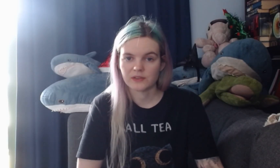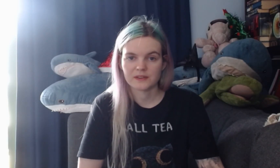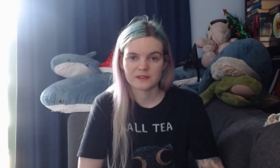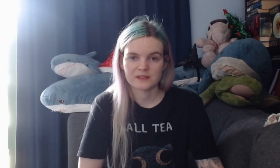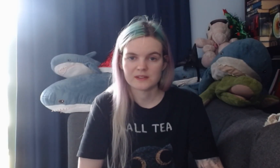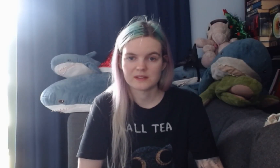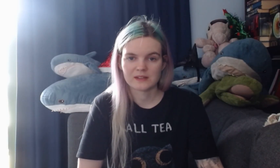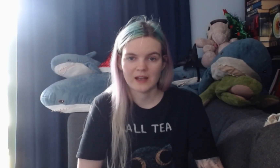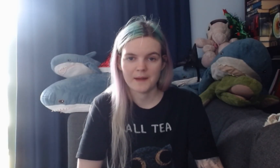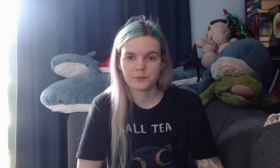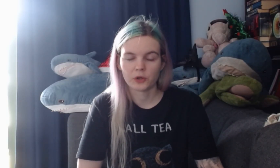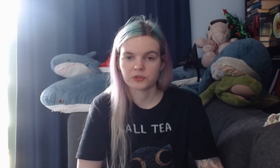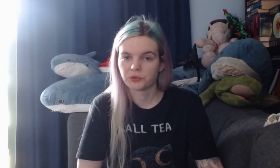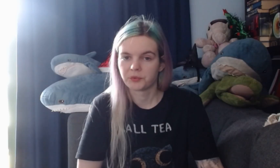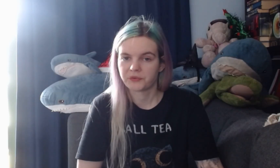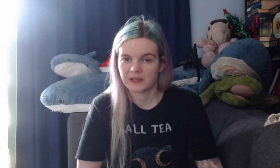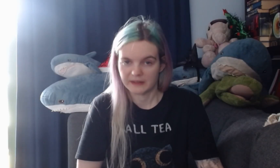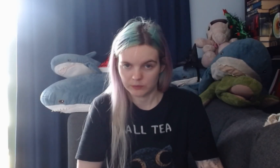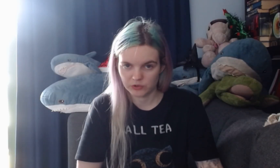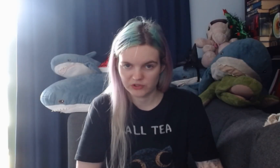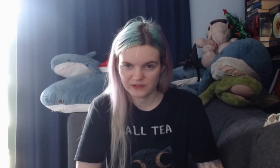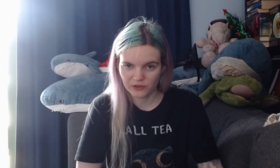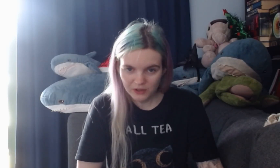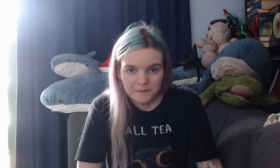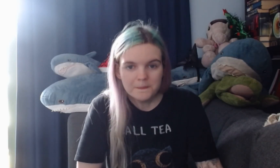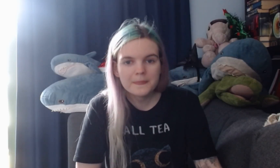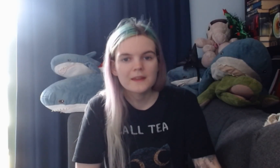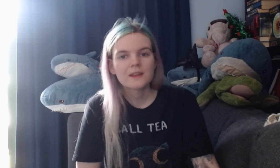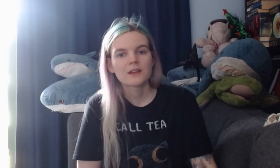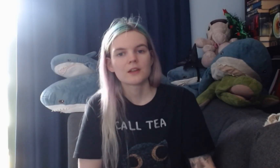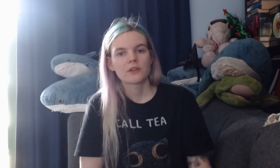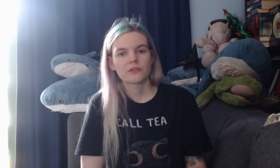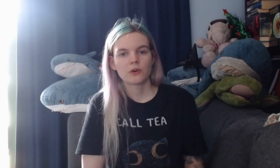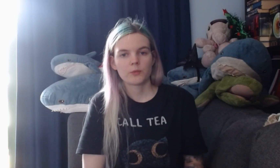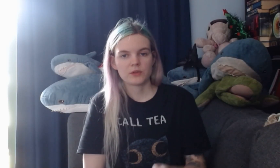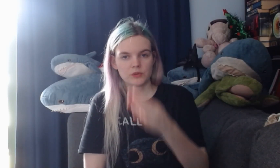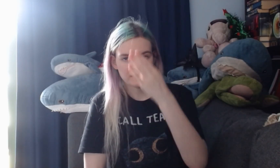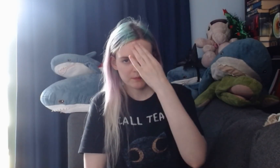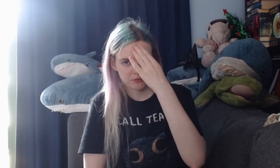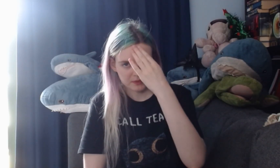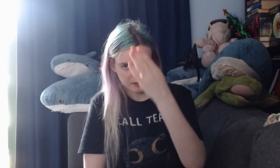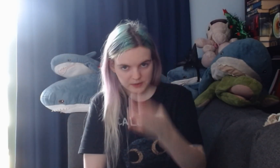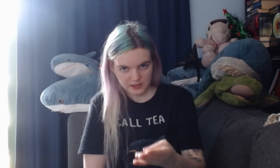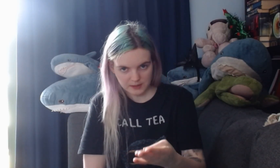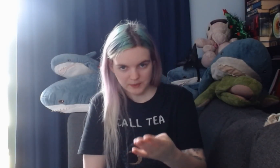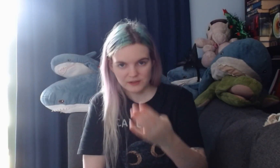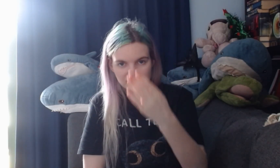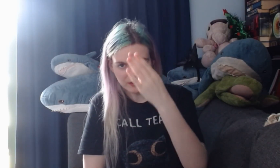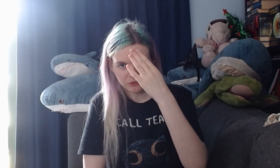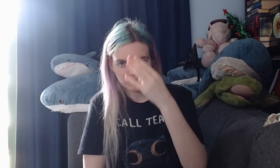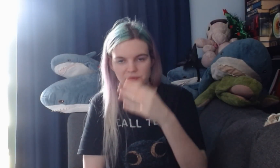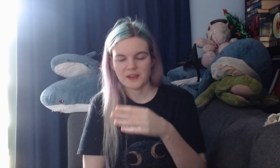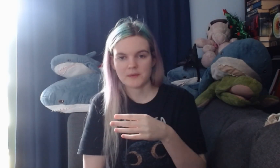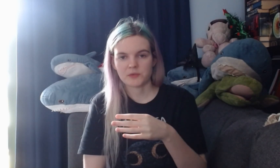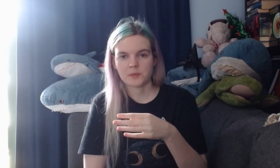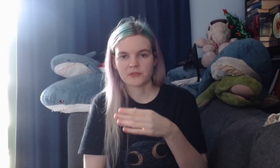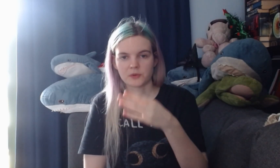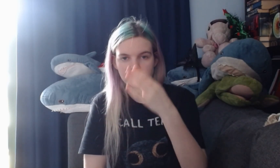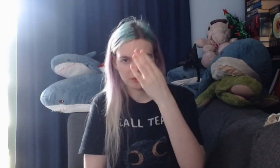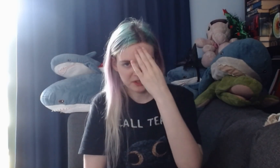again, I'm not good with sign languages at all. So we do the same movement at the beginning, but instead of doing the same as we did before, so before we did